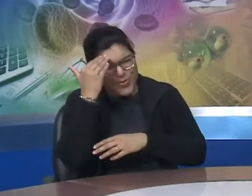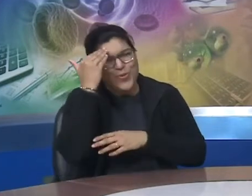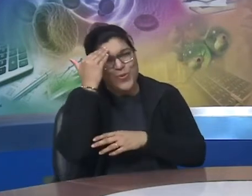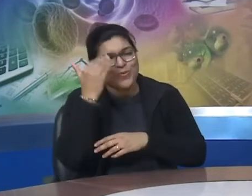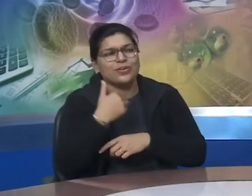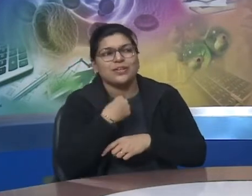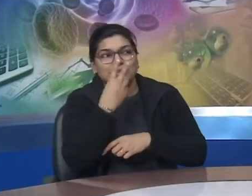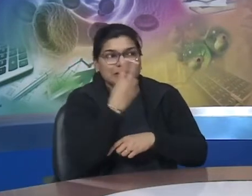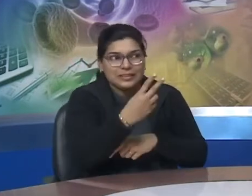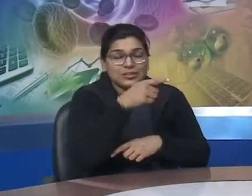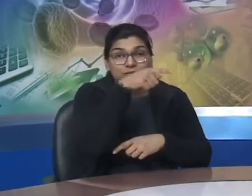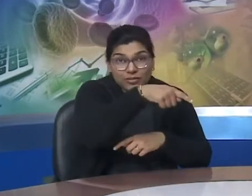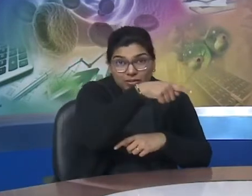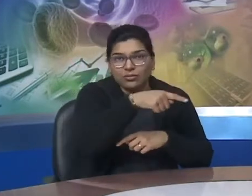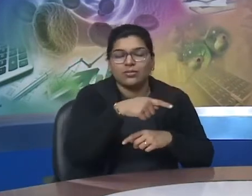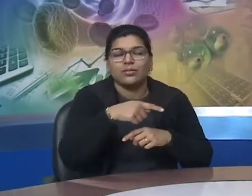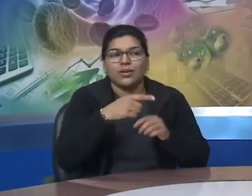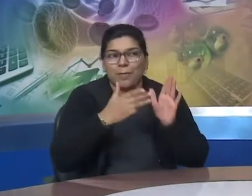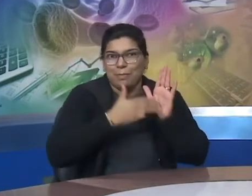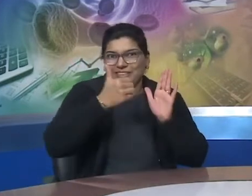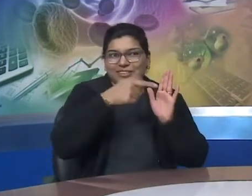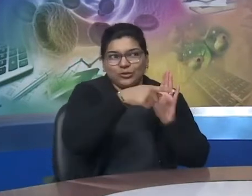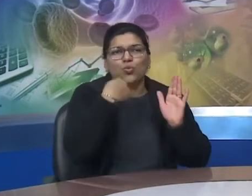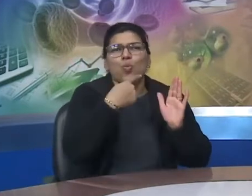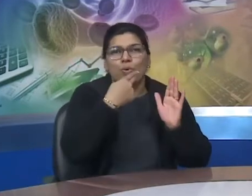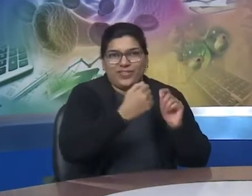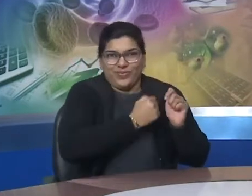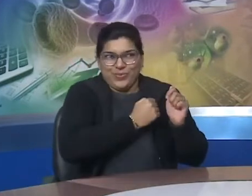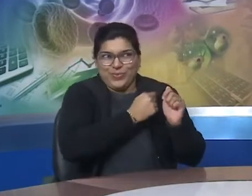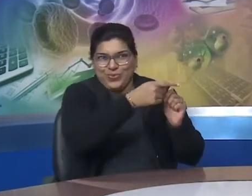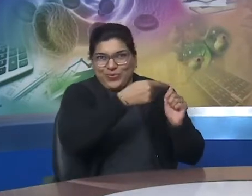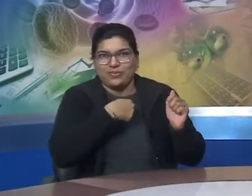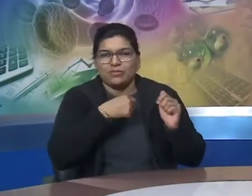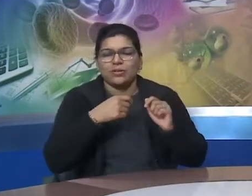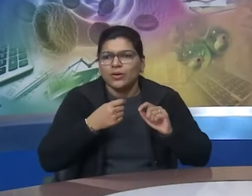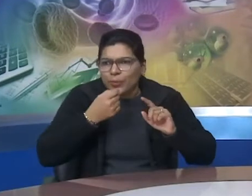I knew my master was